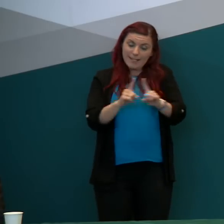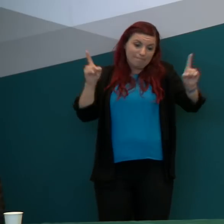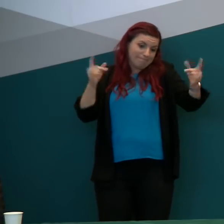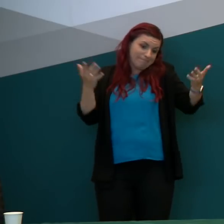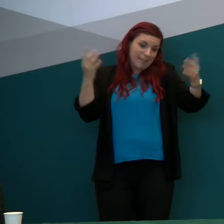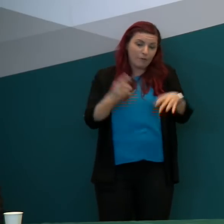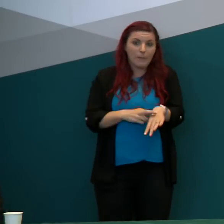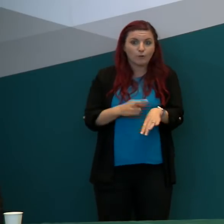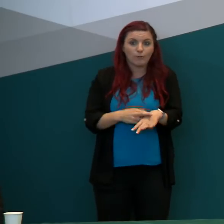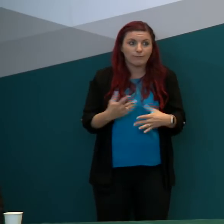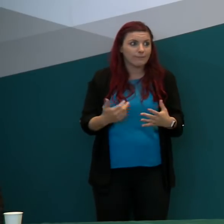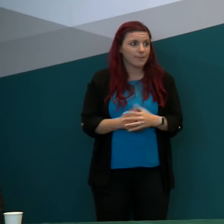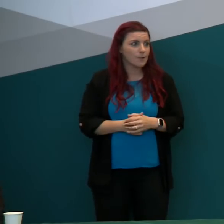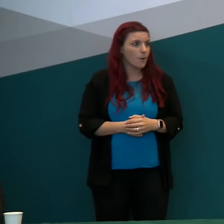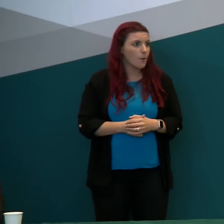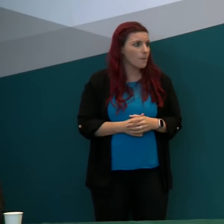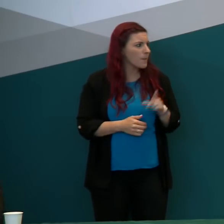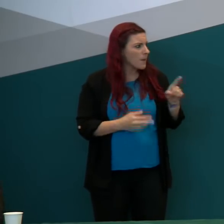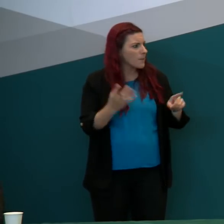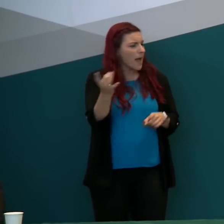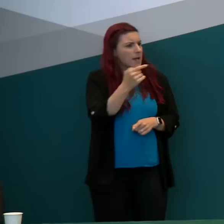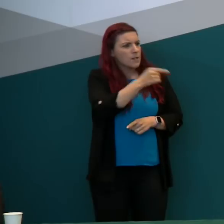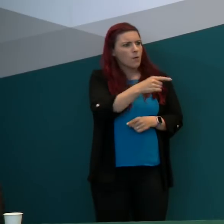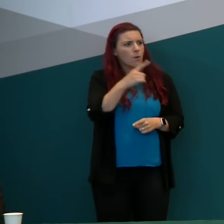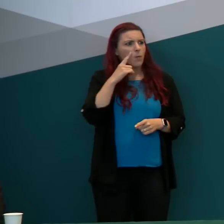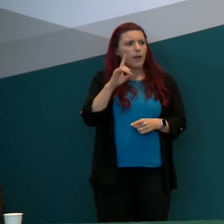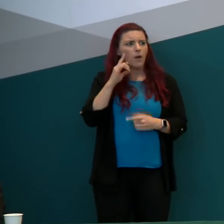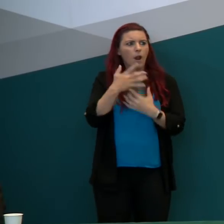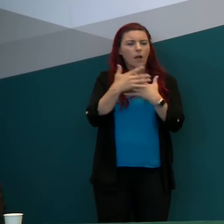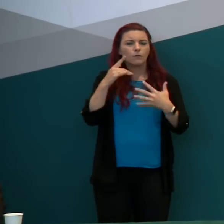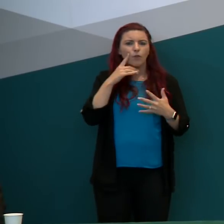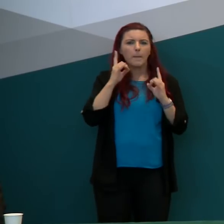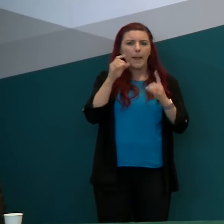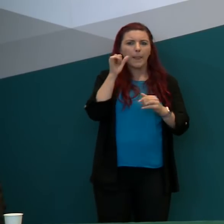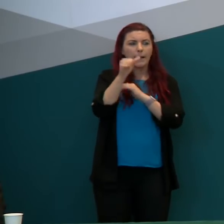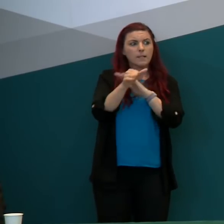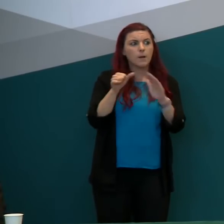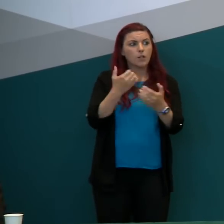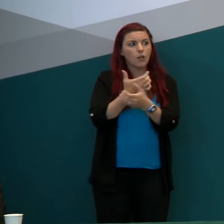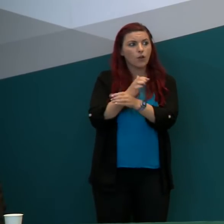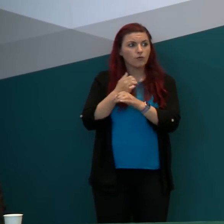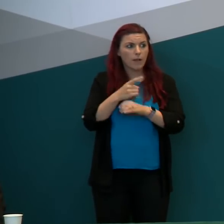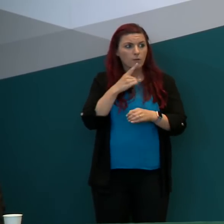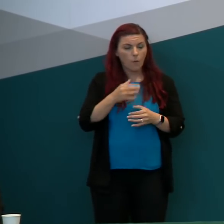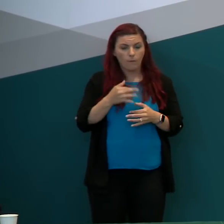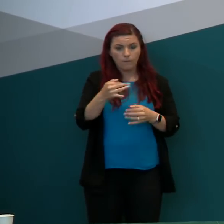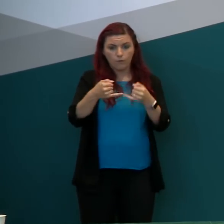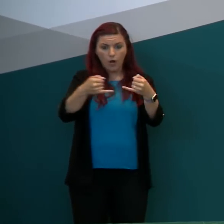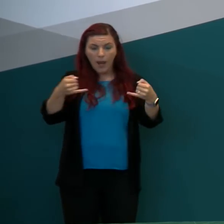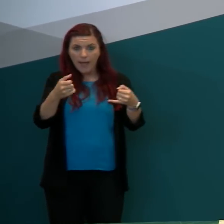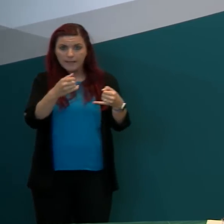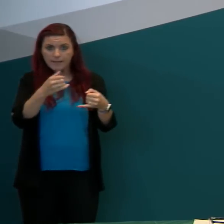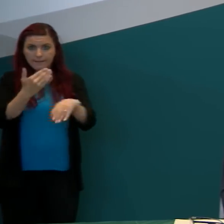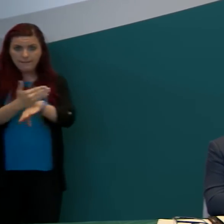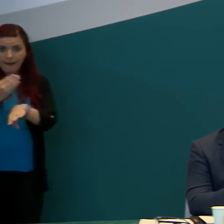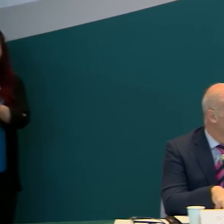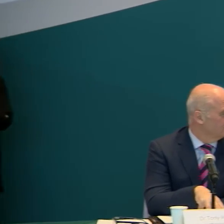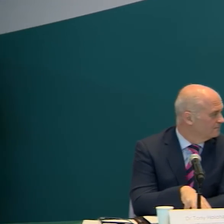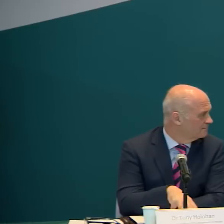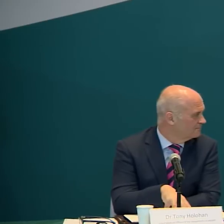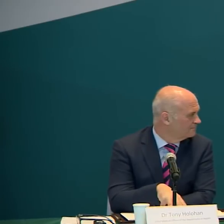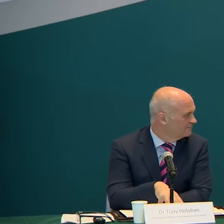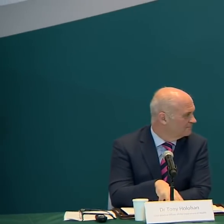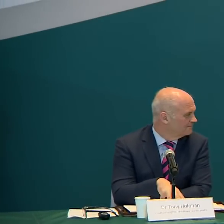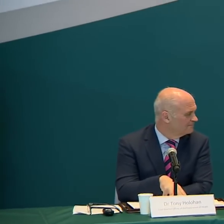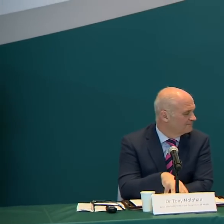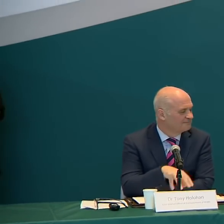is International Nurses Day, we hear a lot from the health experts of the country. If the frontline staff could say something to people at